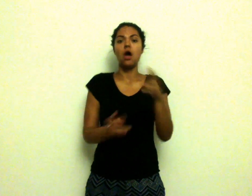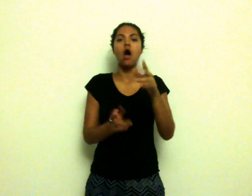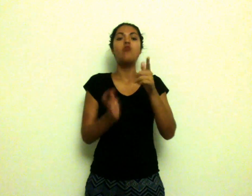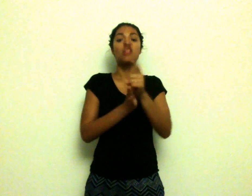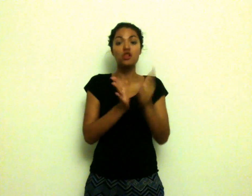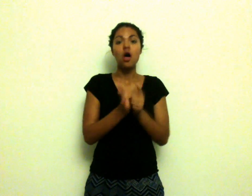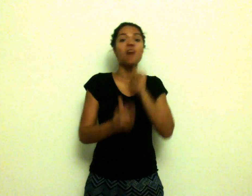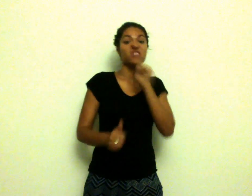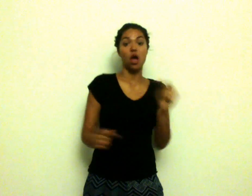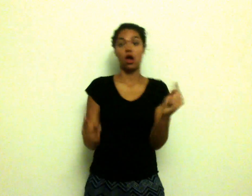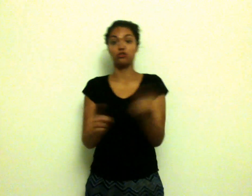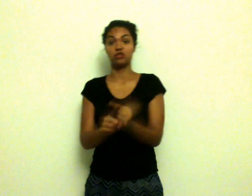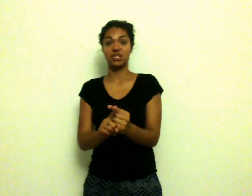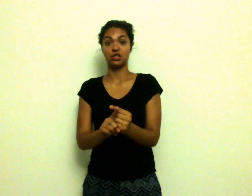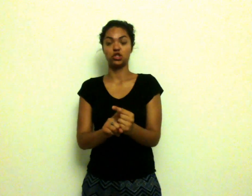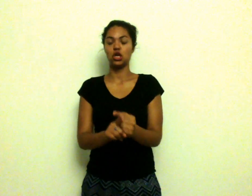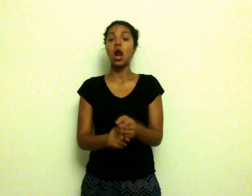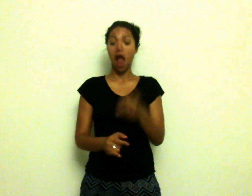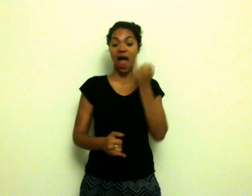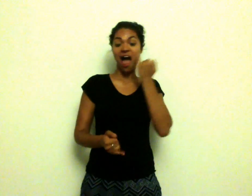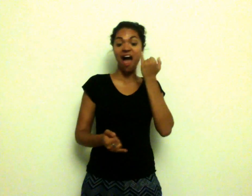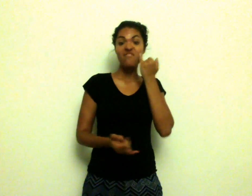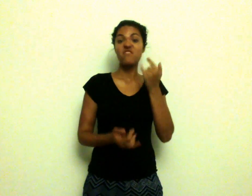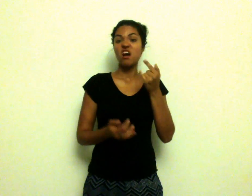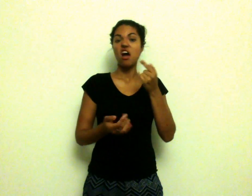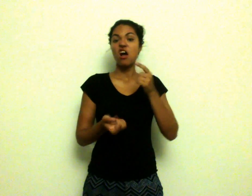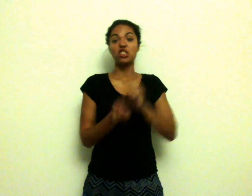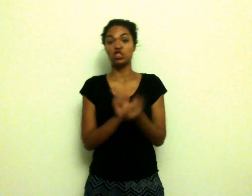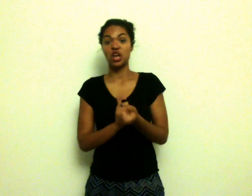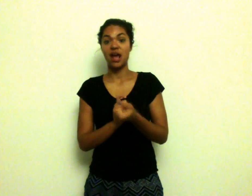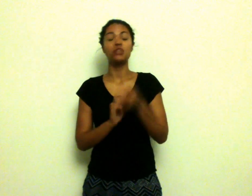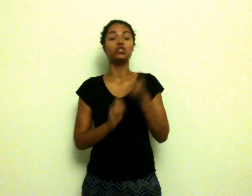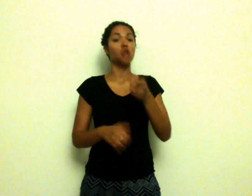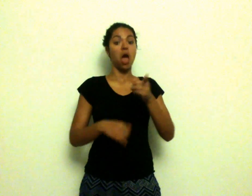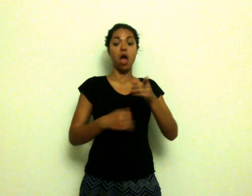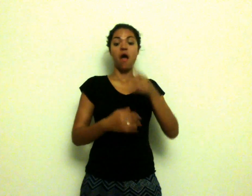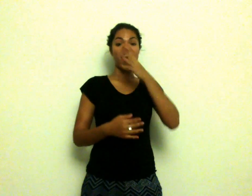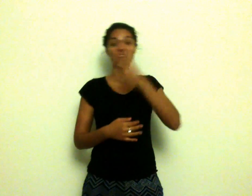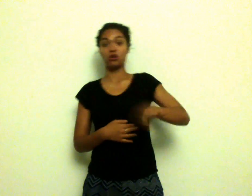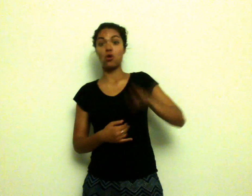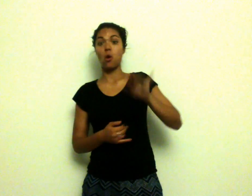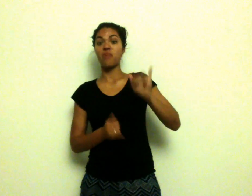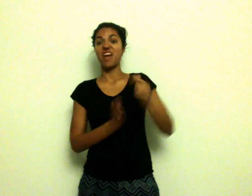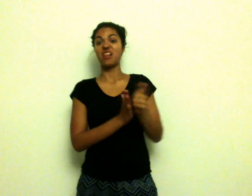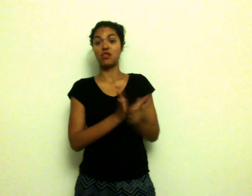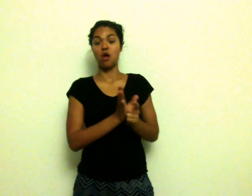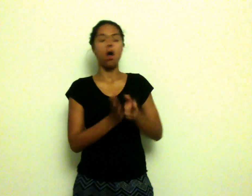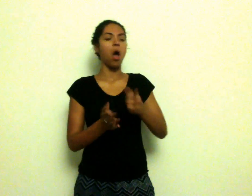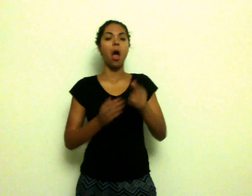peril, and they will be the first ones to let you know that it is not denied in the core of their own cultures.